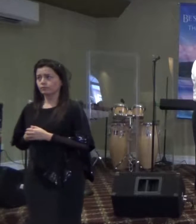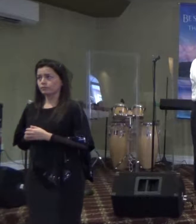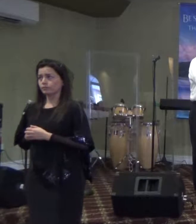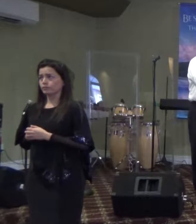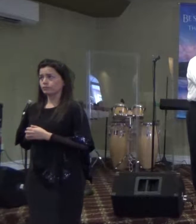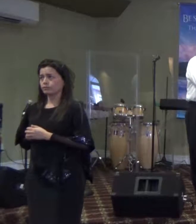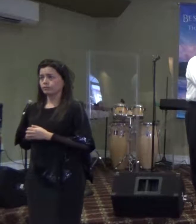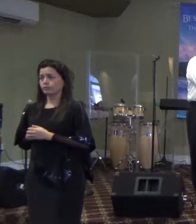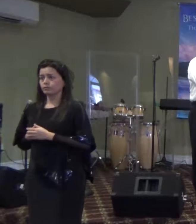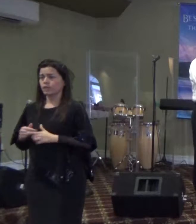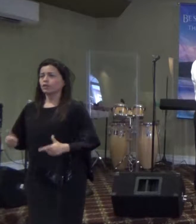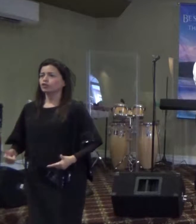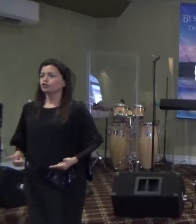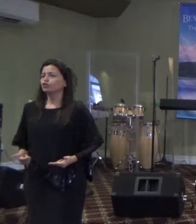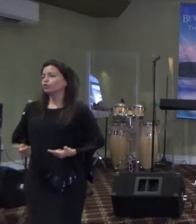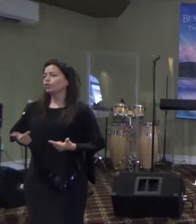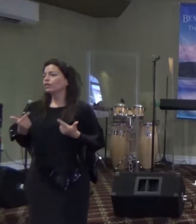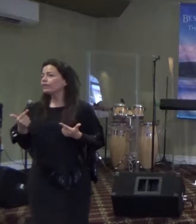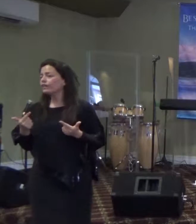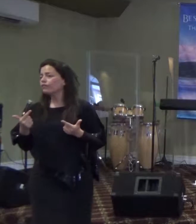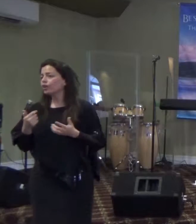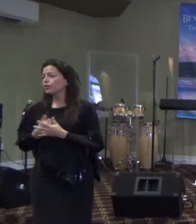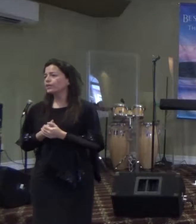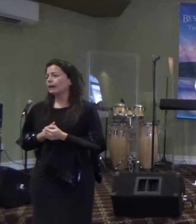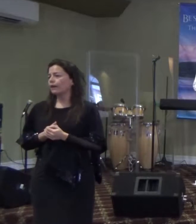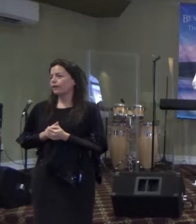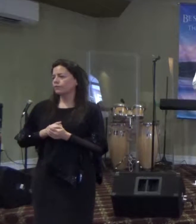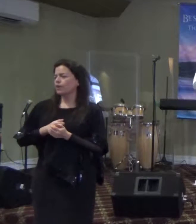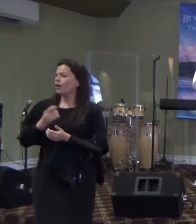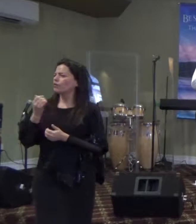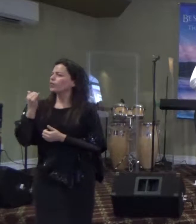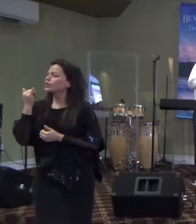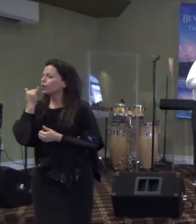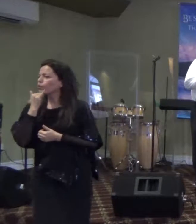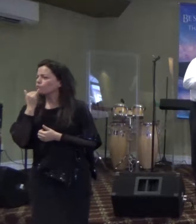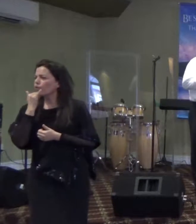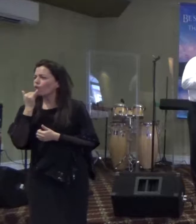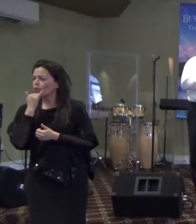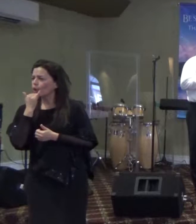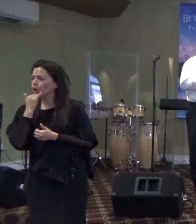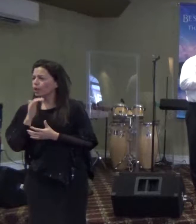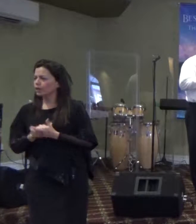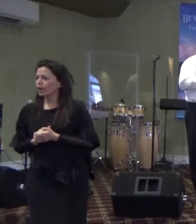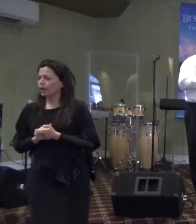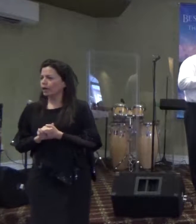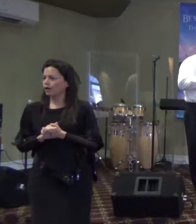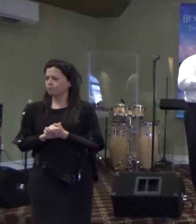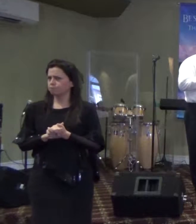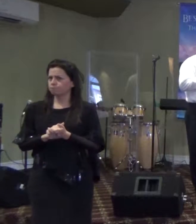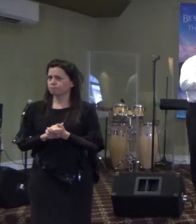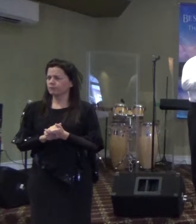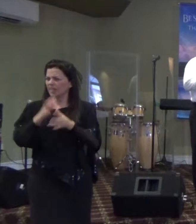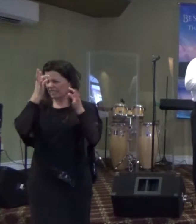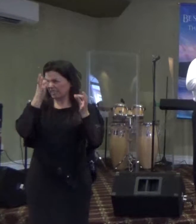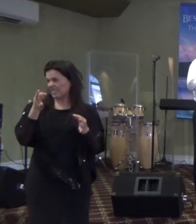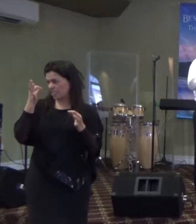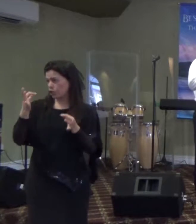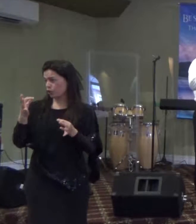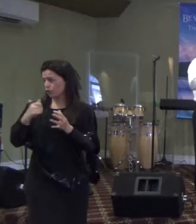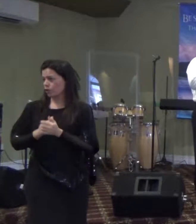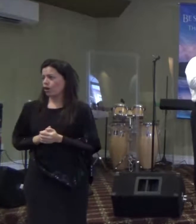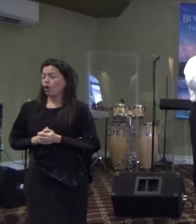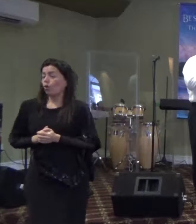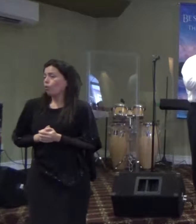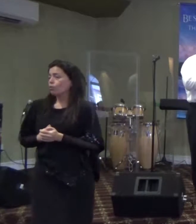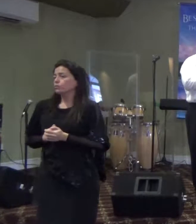desde esa manera de from pensar that way of thinking o de sentir, or feeling donde yo soy el